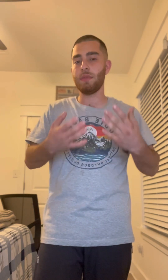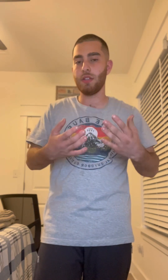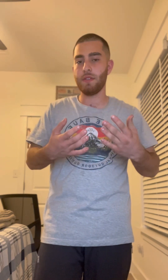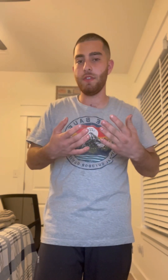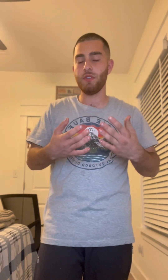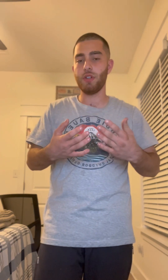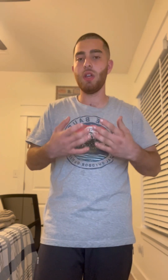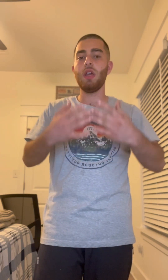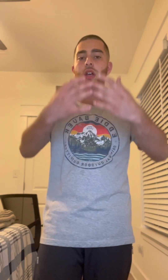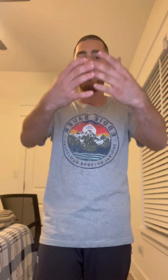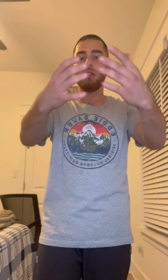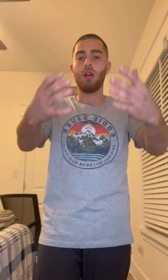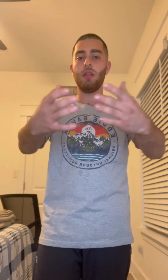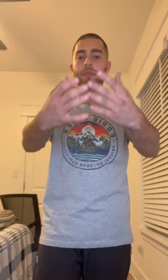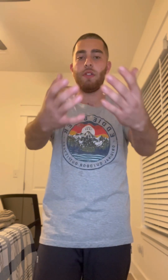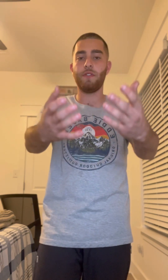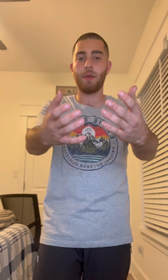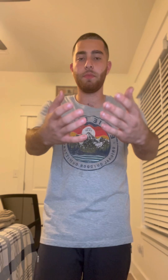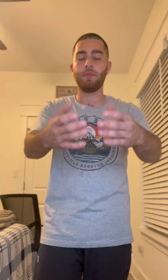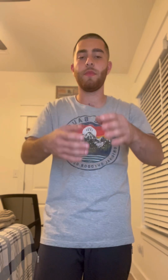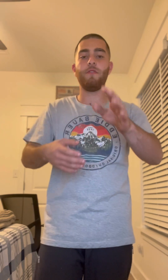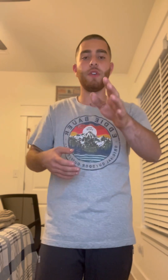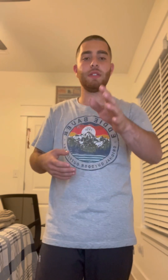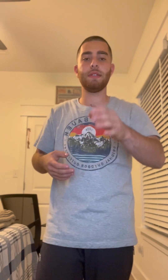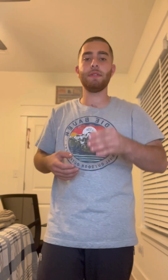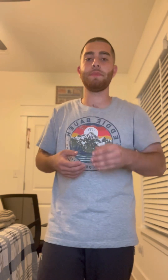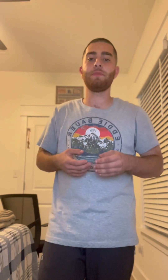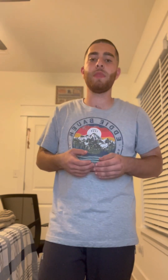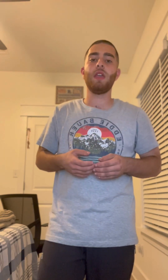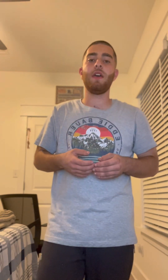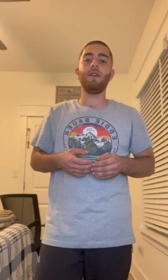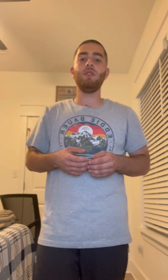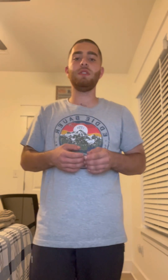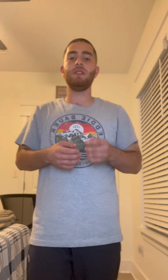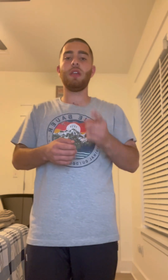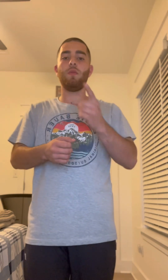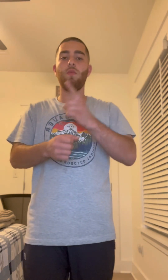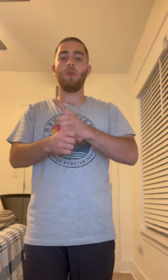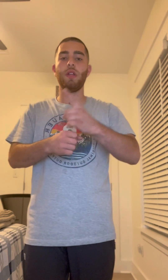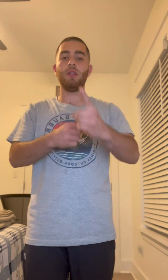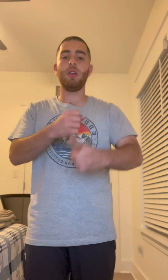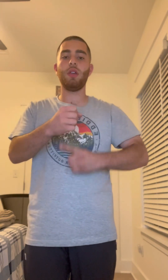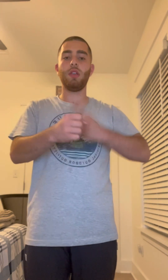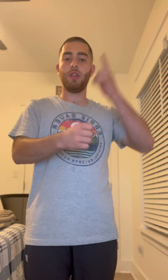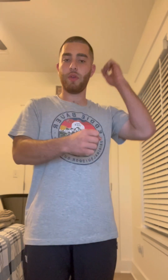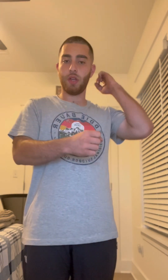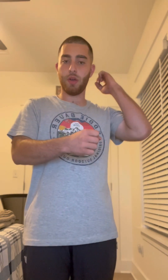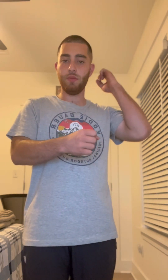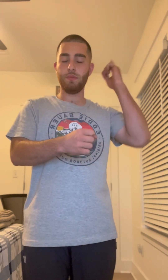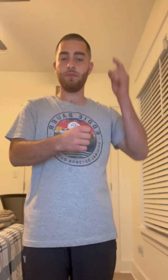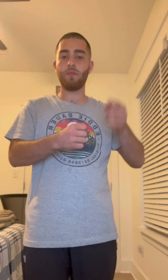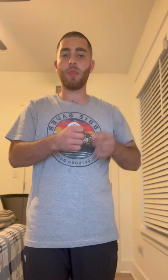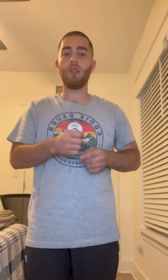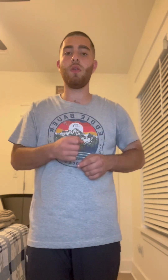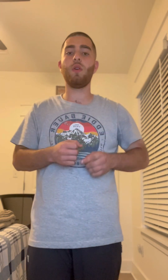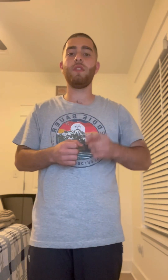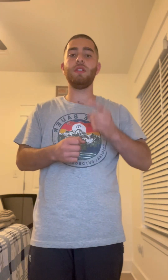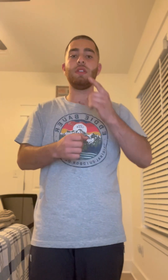to the future, it's all up in the front. For instance, if I wanted to say 1 year ago, or if I say